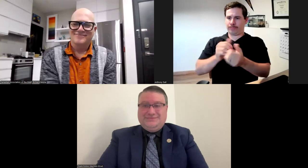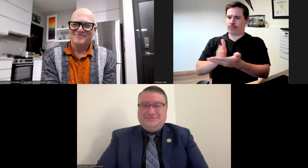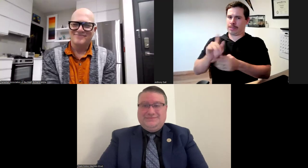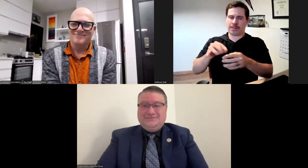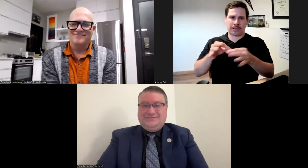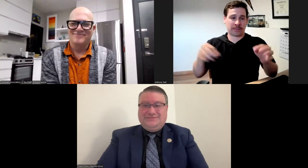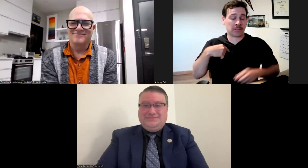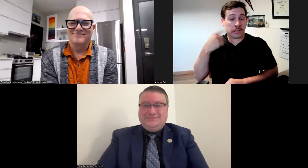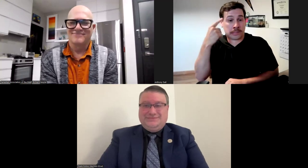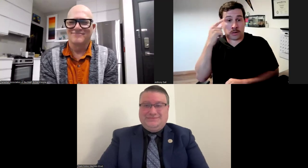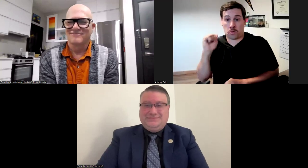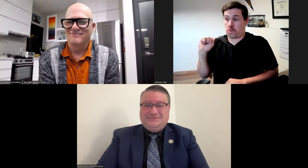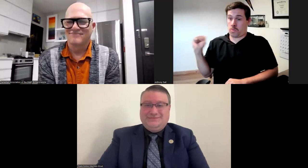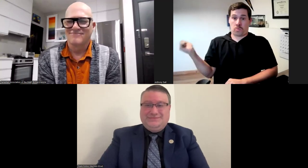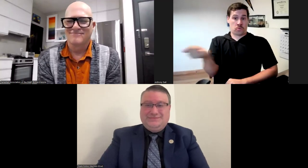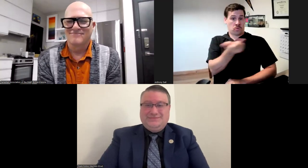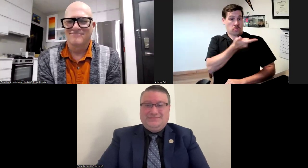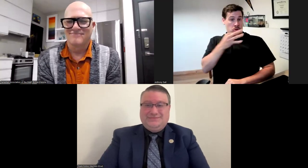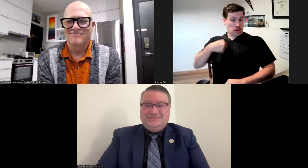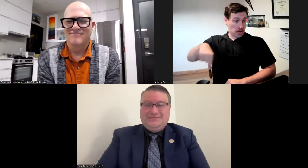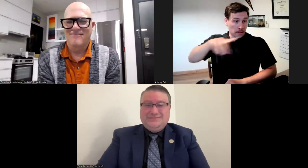Well, Richard and Frank, thank you so much